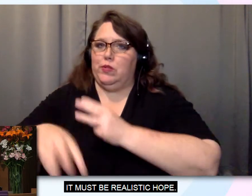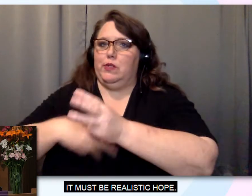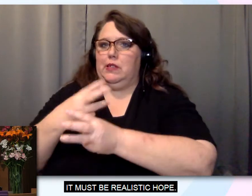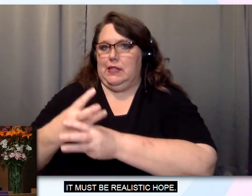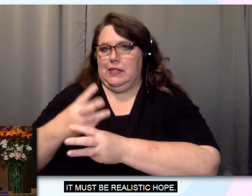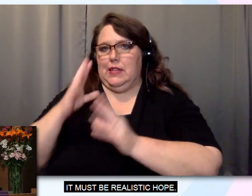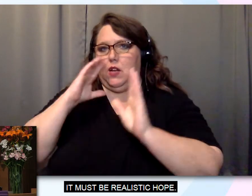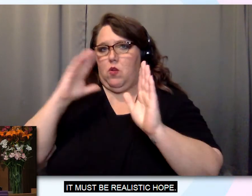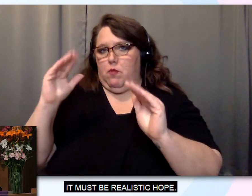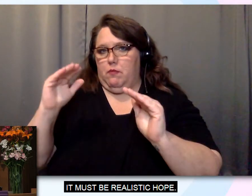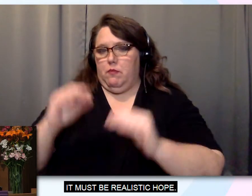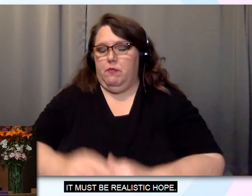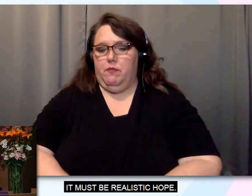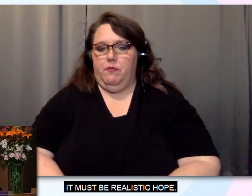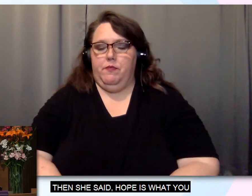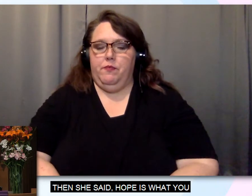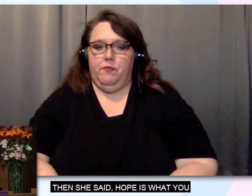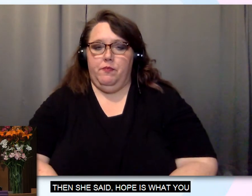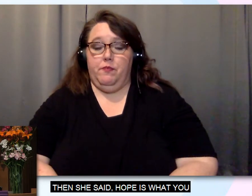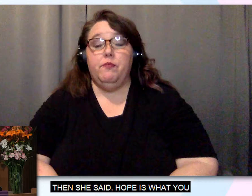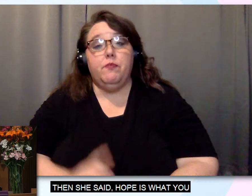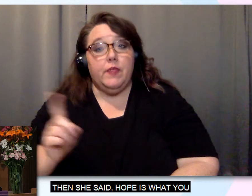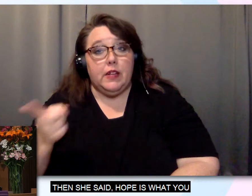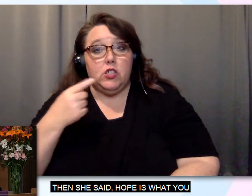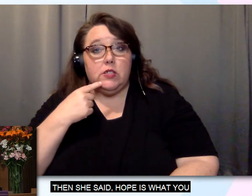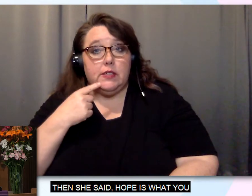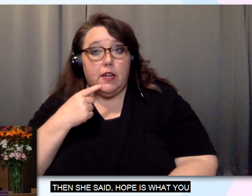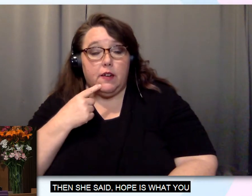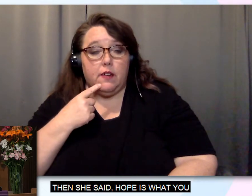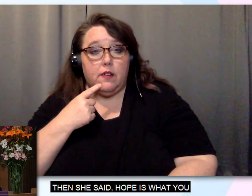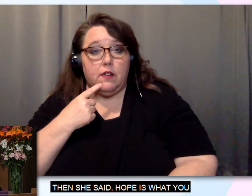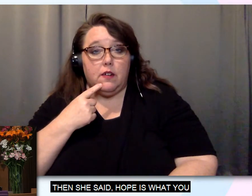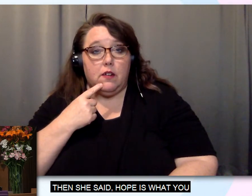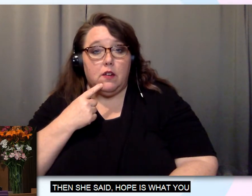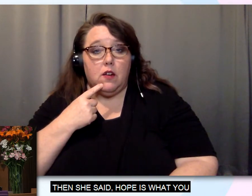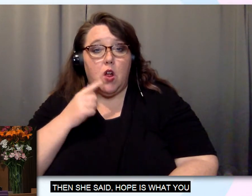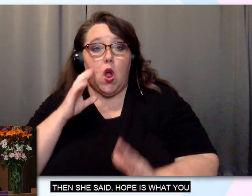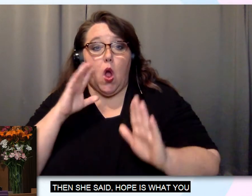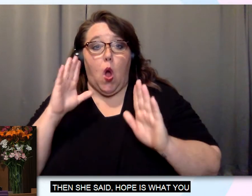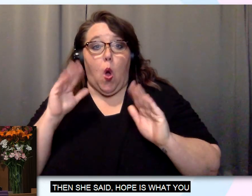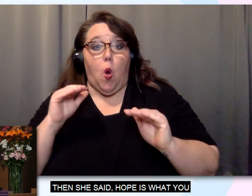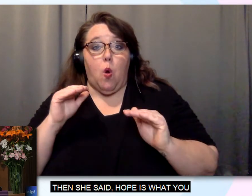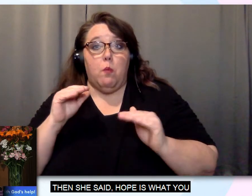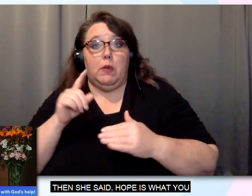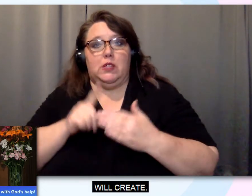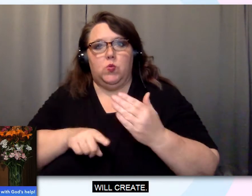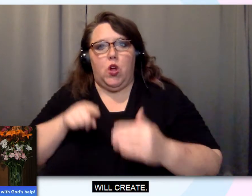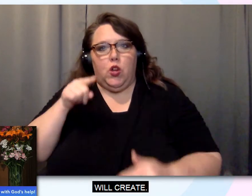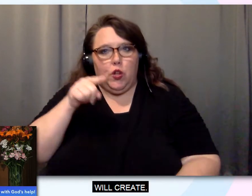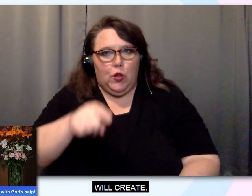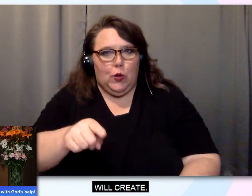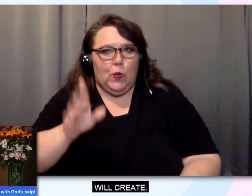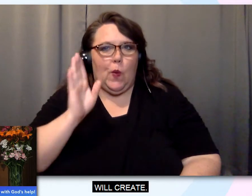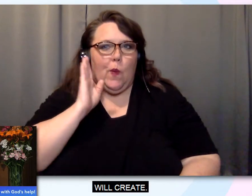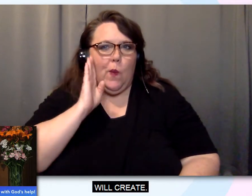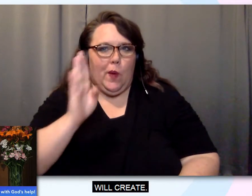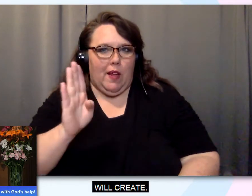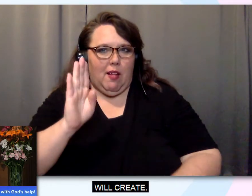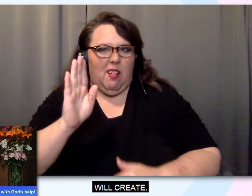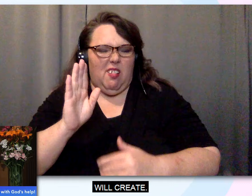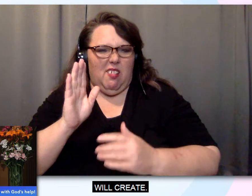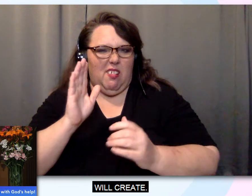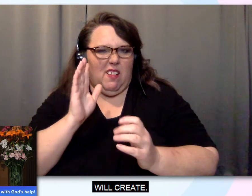hope. Then she said, "Hope is what you will create."